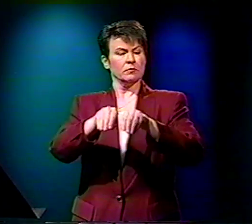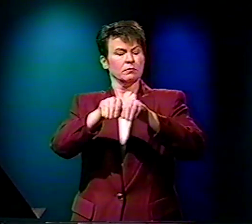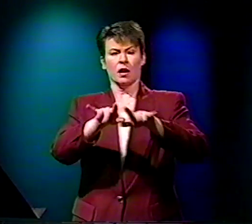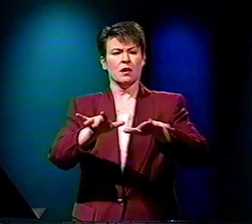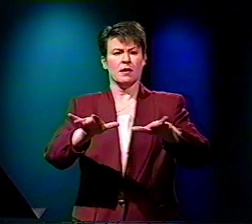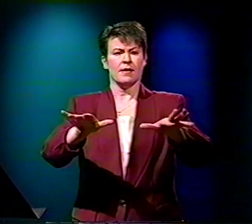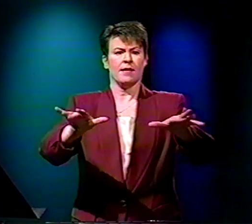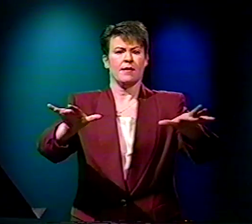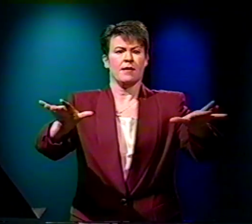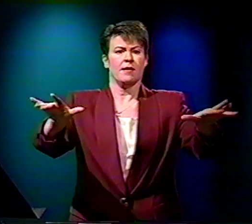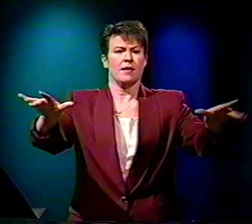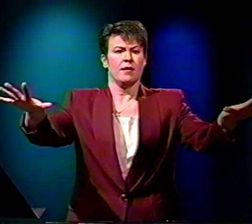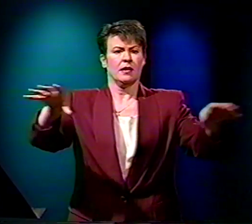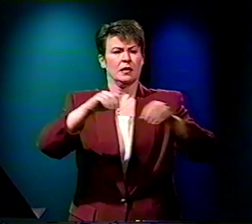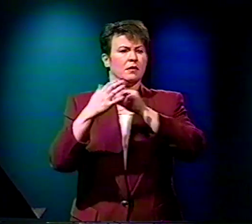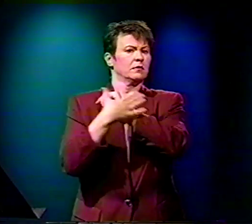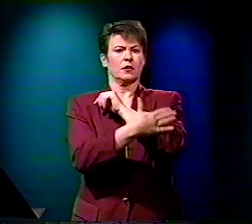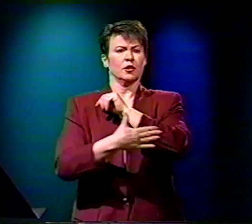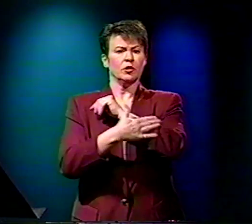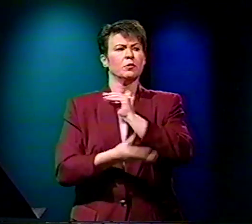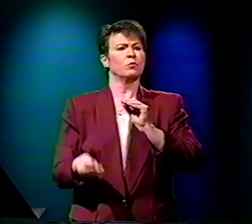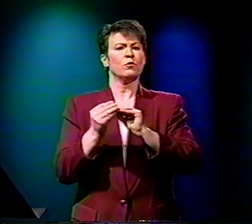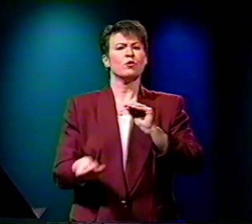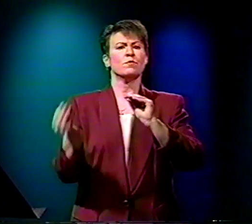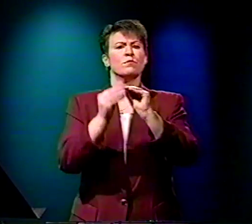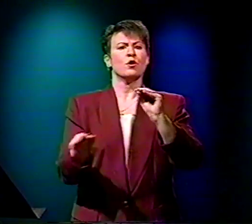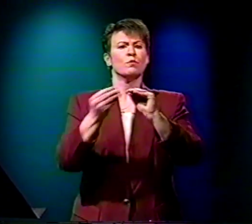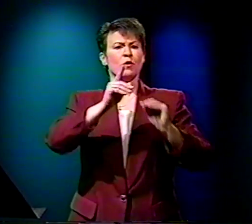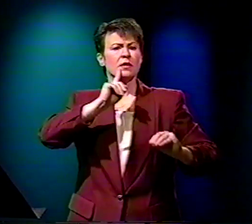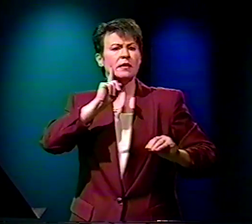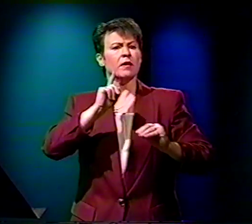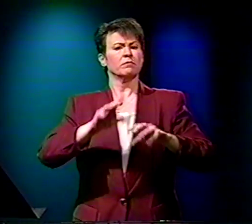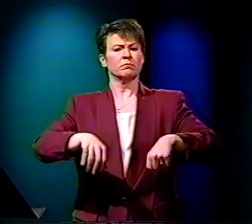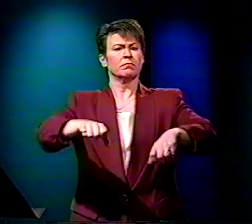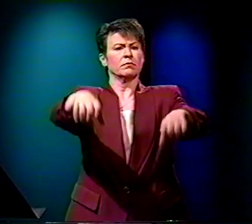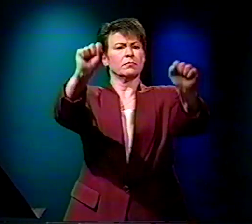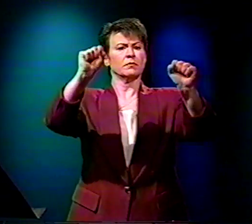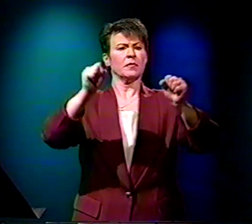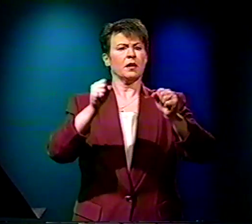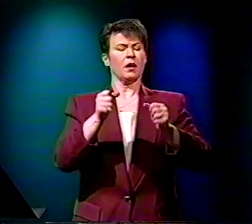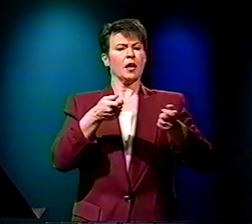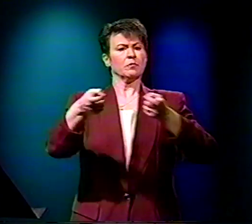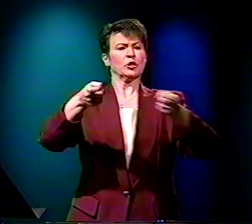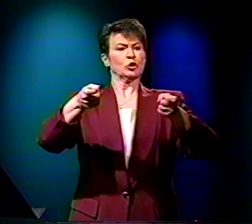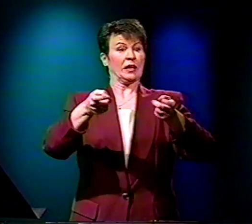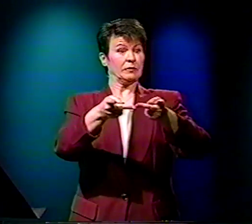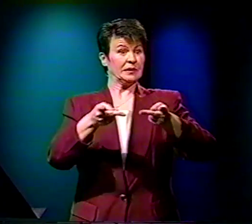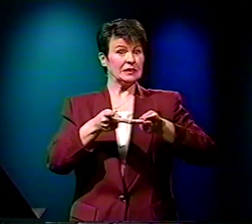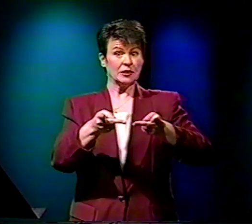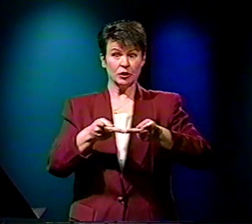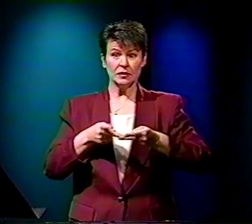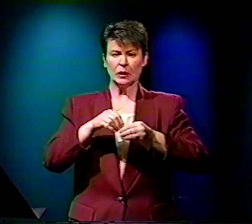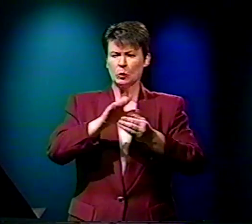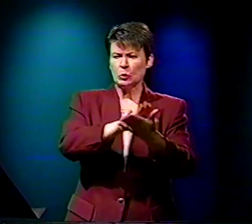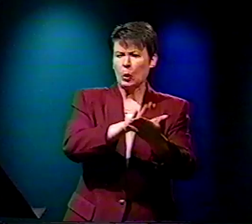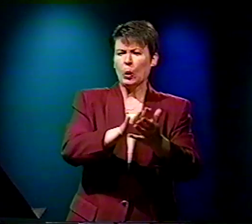movement has spread throughout the country, and more deaf people are taking on more